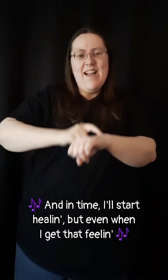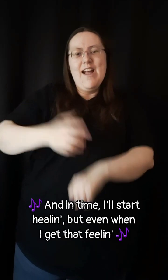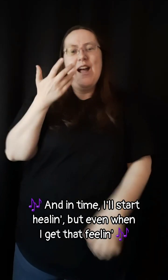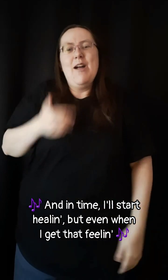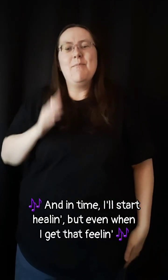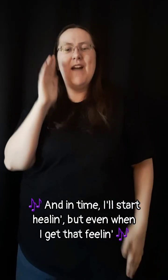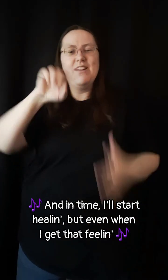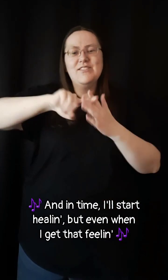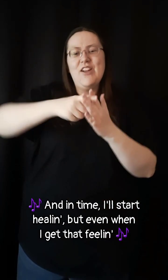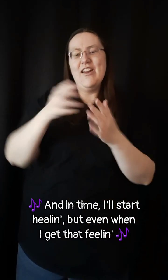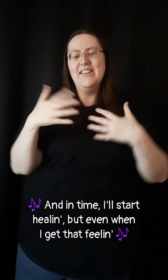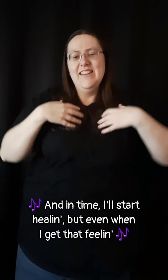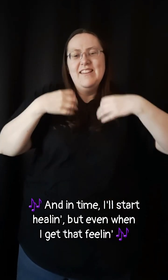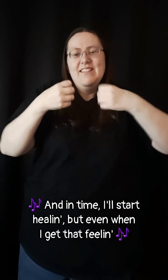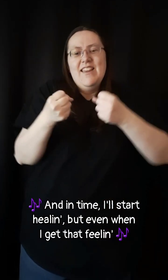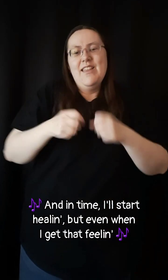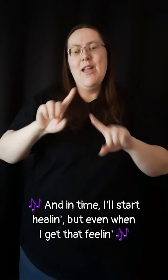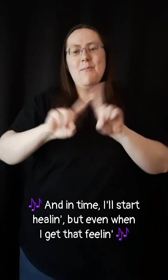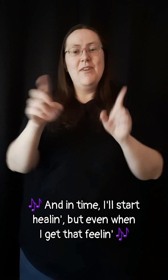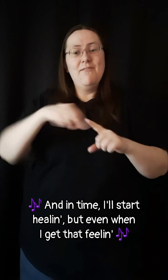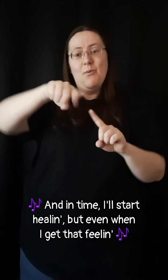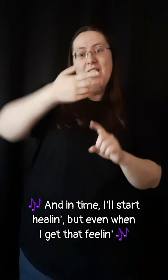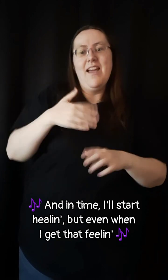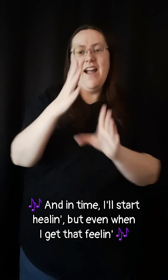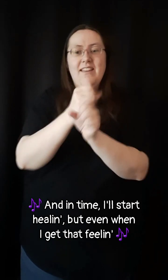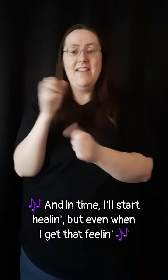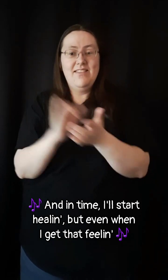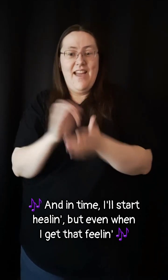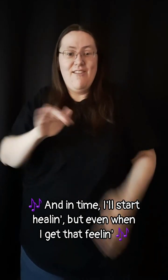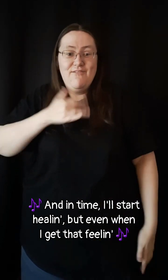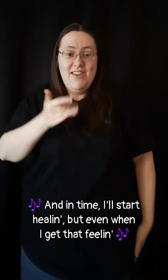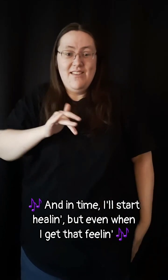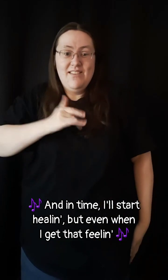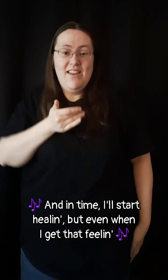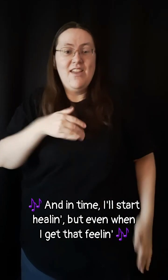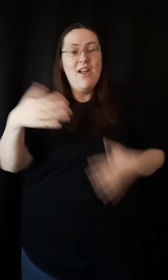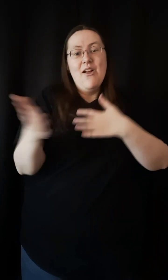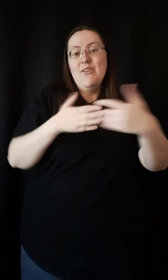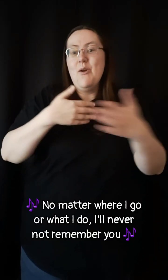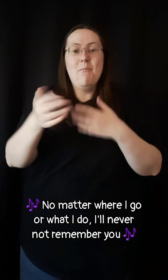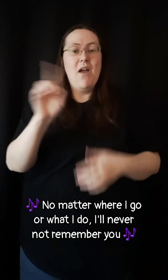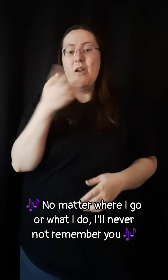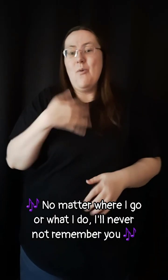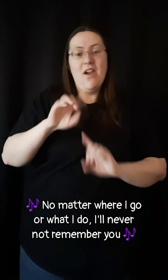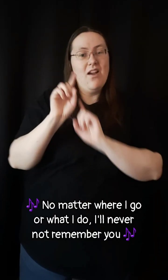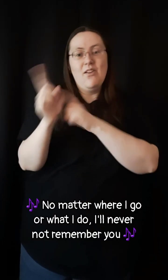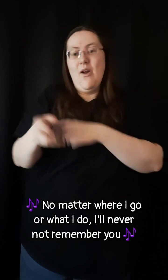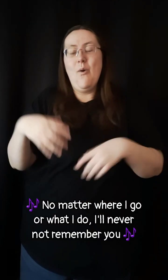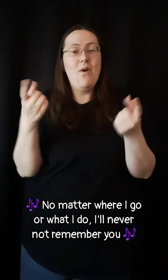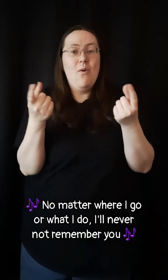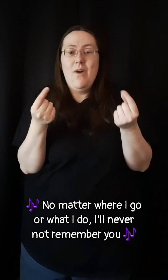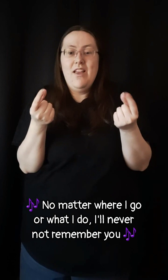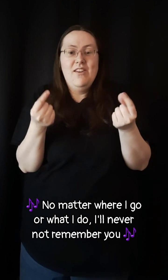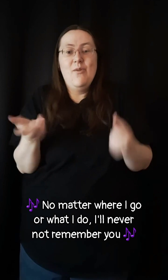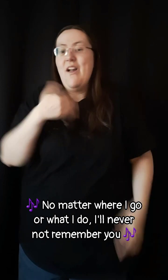I'll start healin', but even when I get that feelin' No matter where I